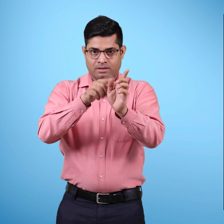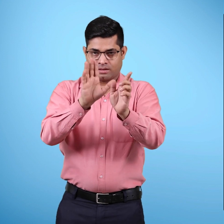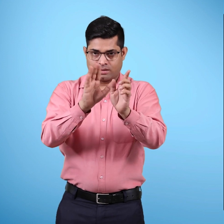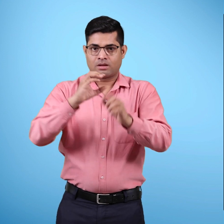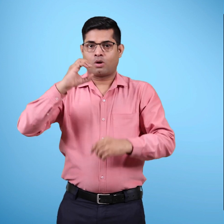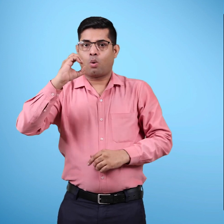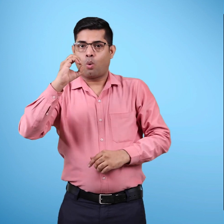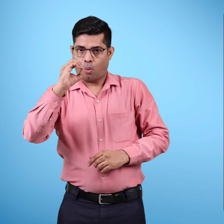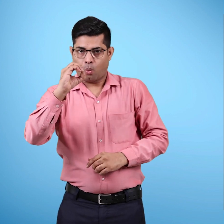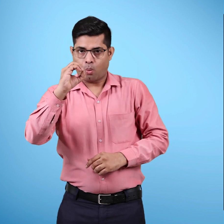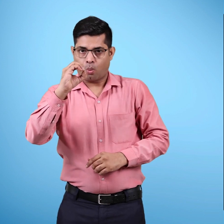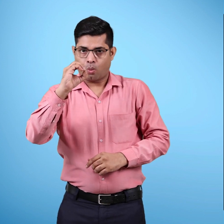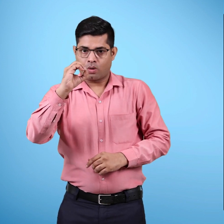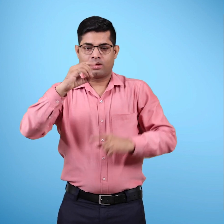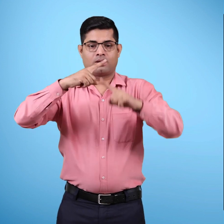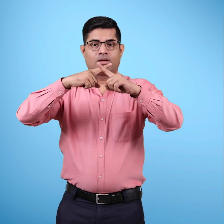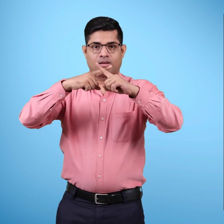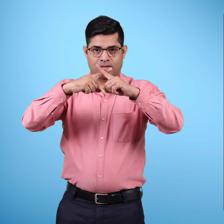Oxygen is given out in this process.